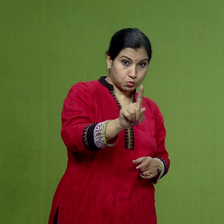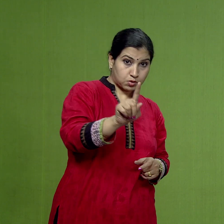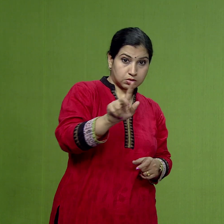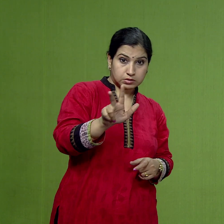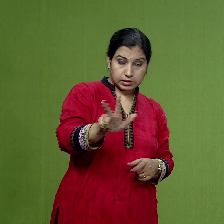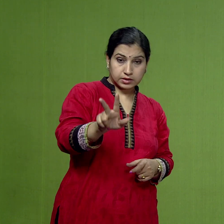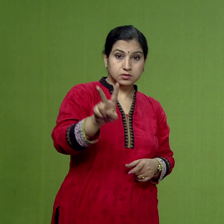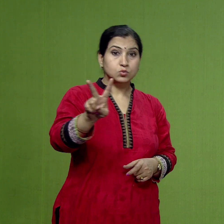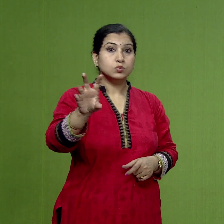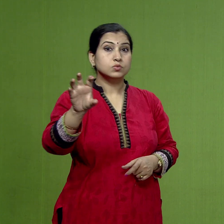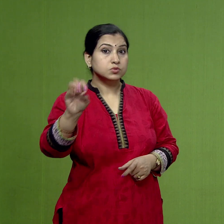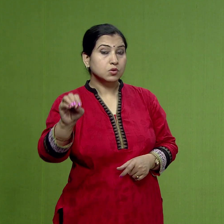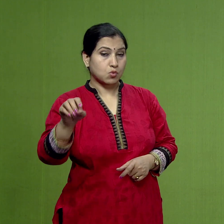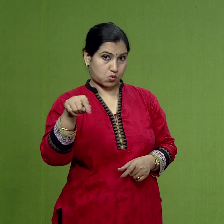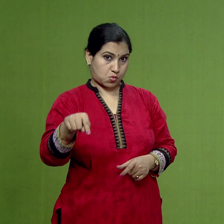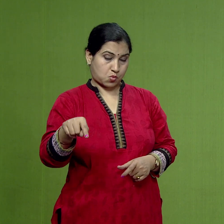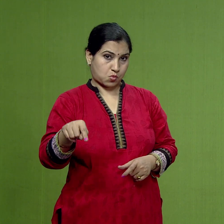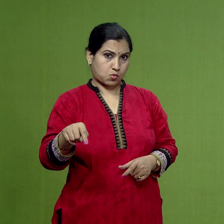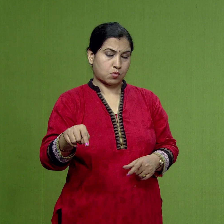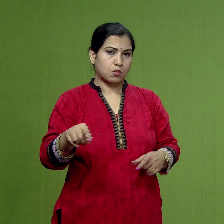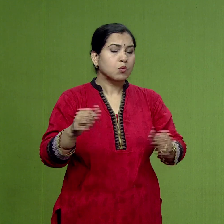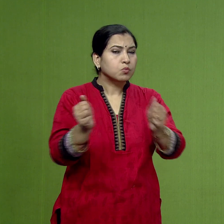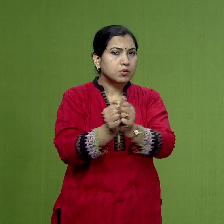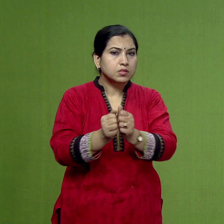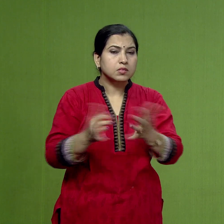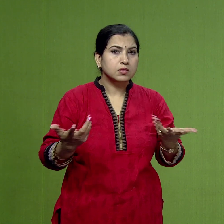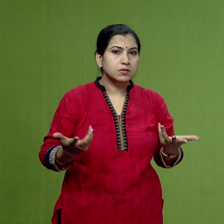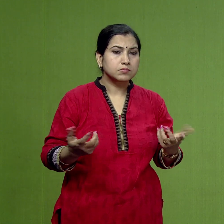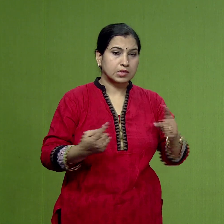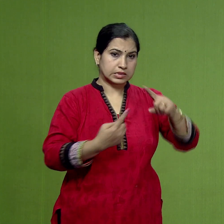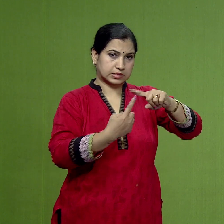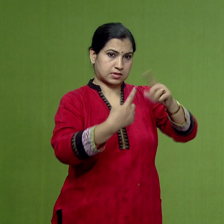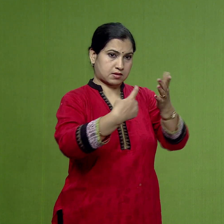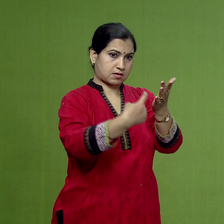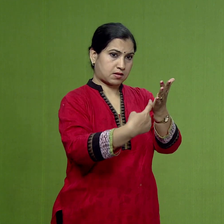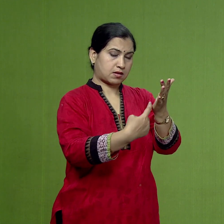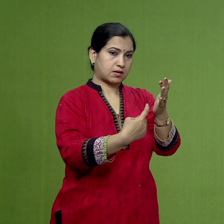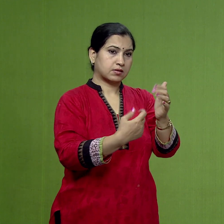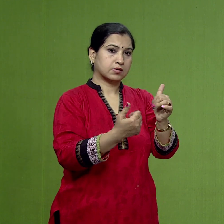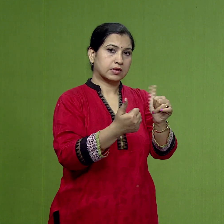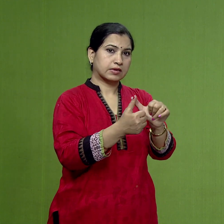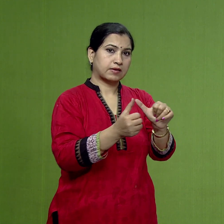1820 with the study of Travancore and Cochin